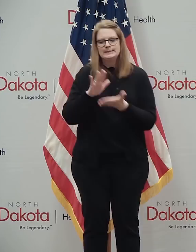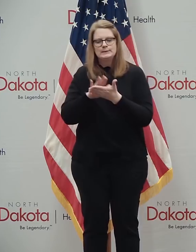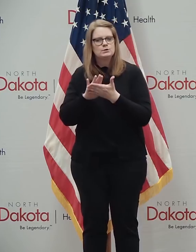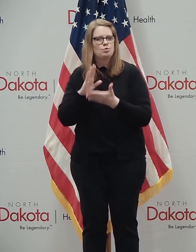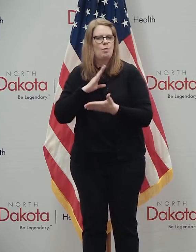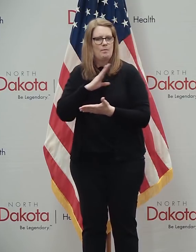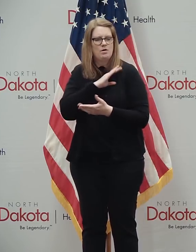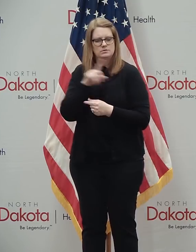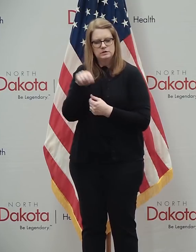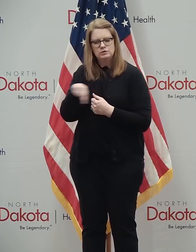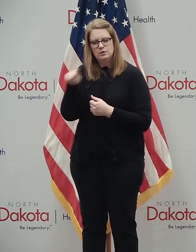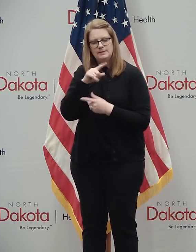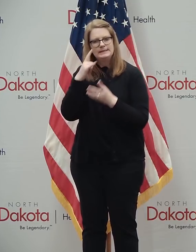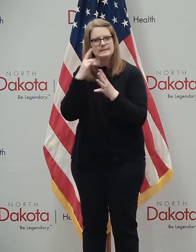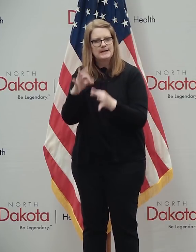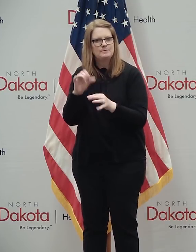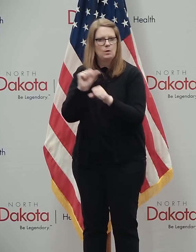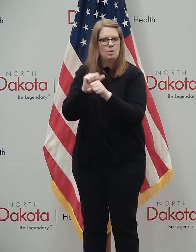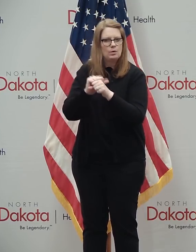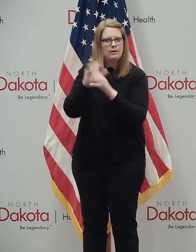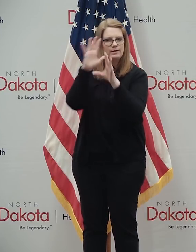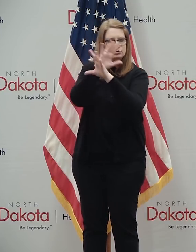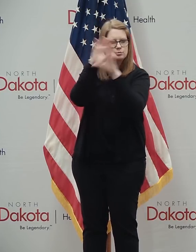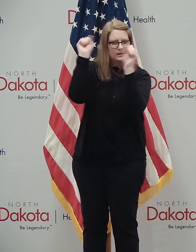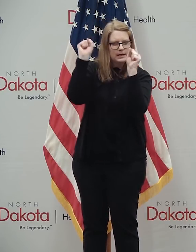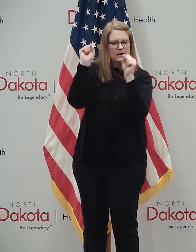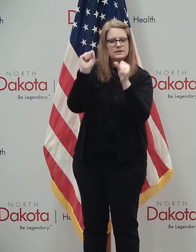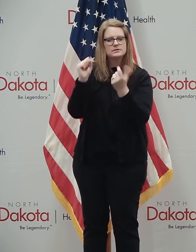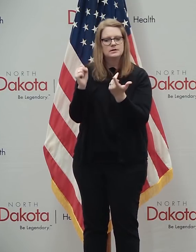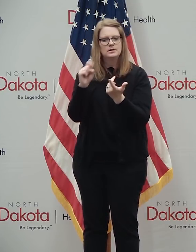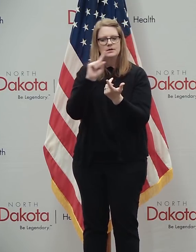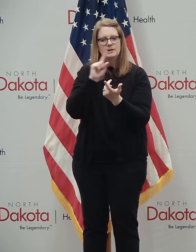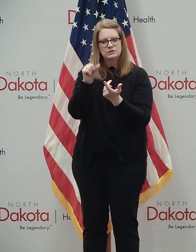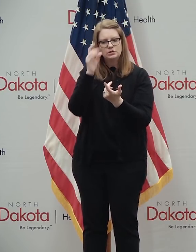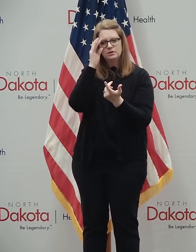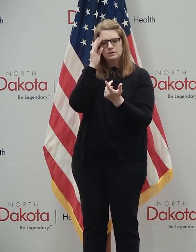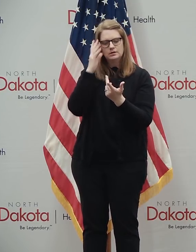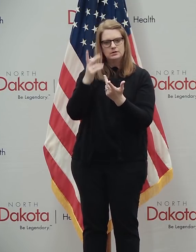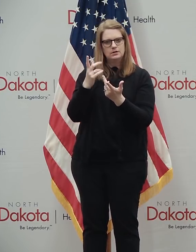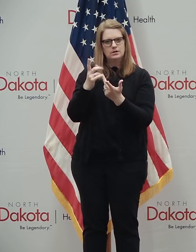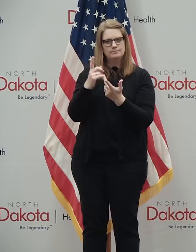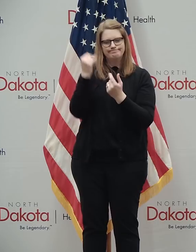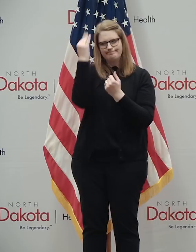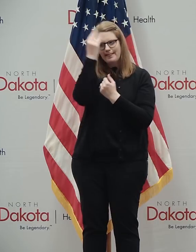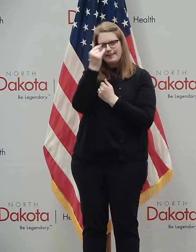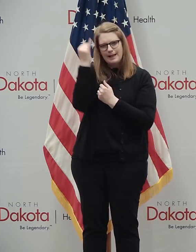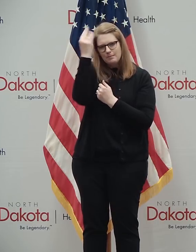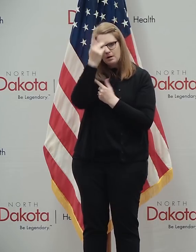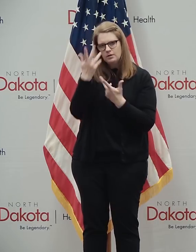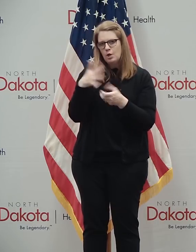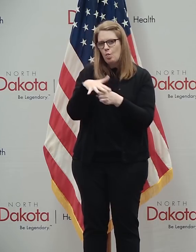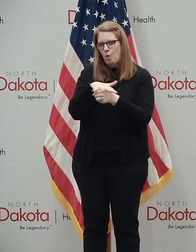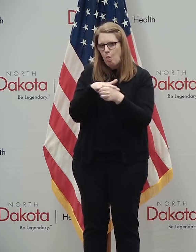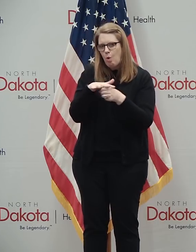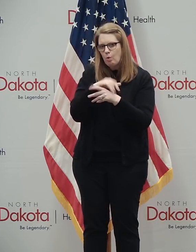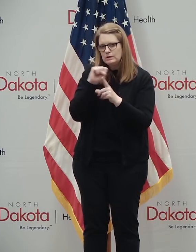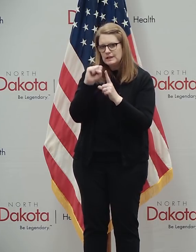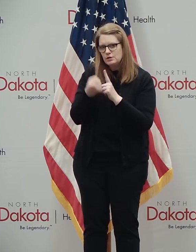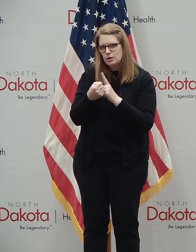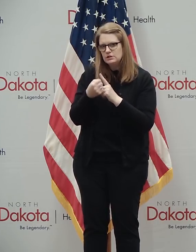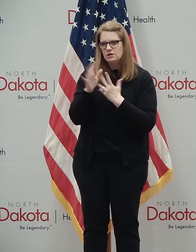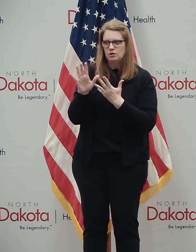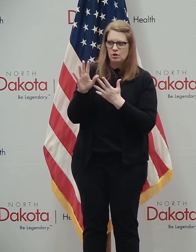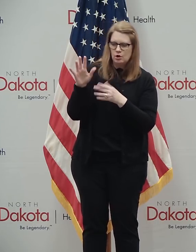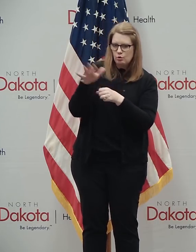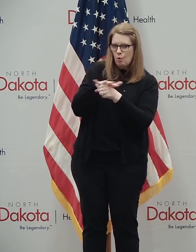ultimately making this decision, working with your superintendents, make sure that you're taking into account the local conditions, your local